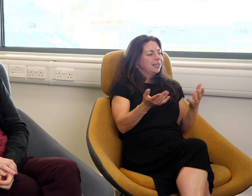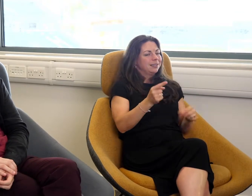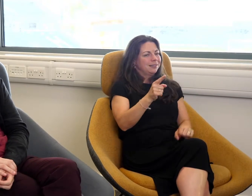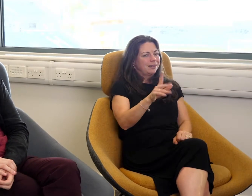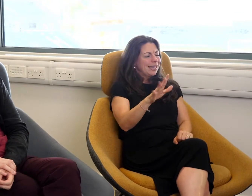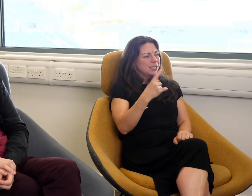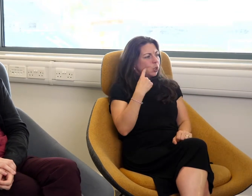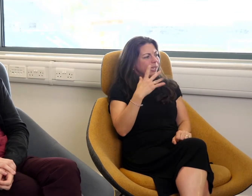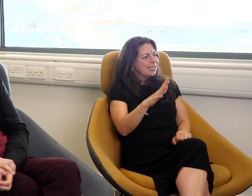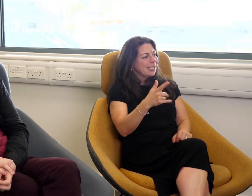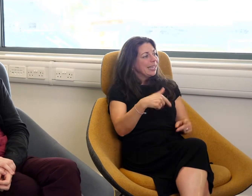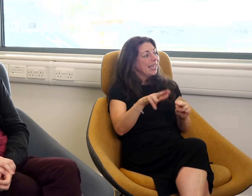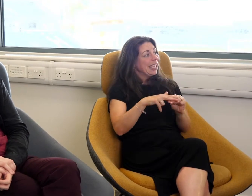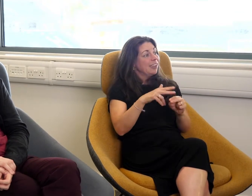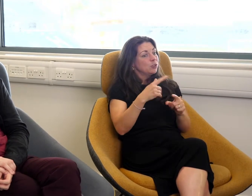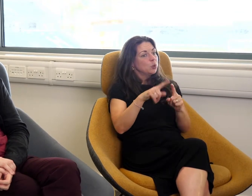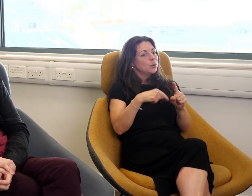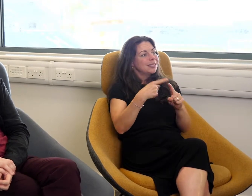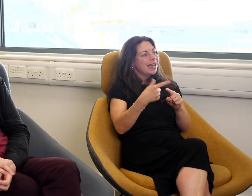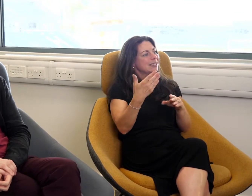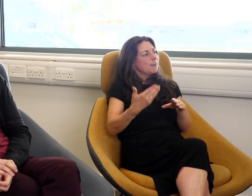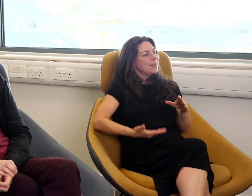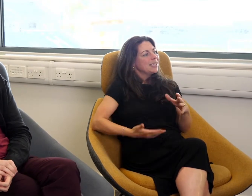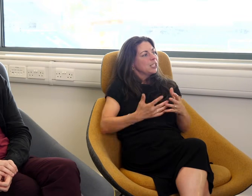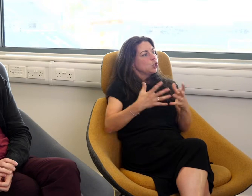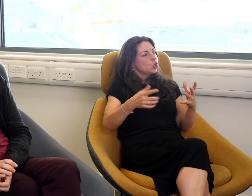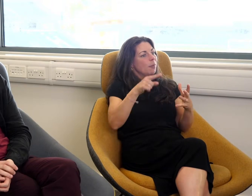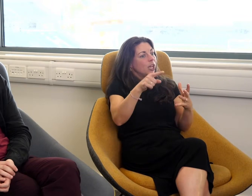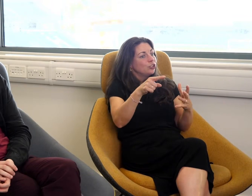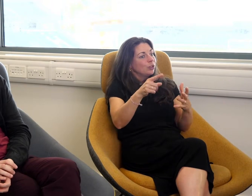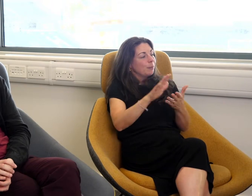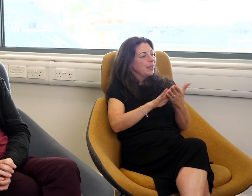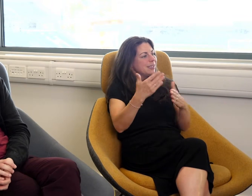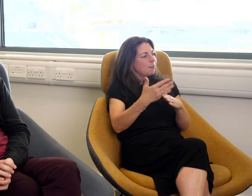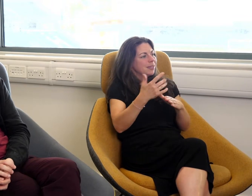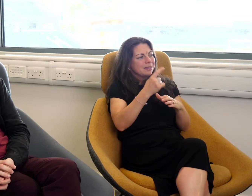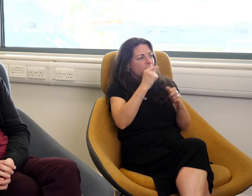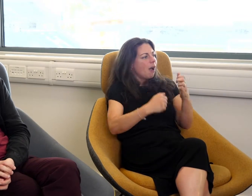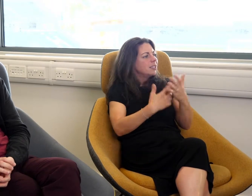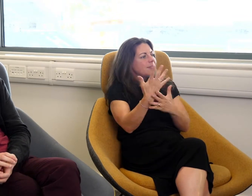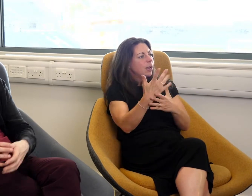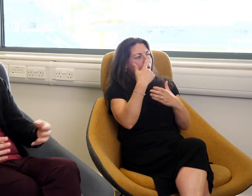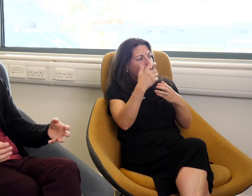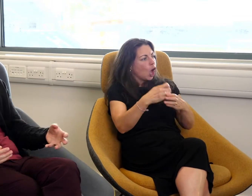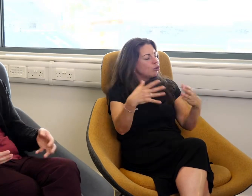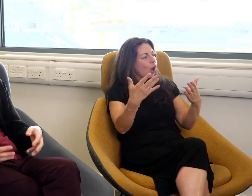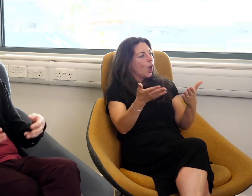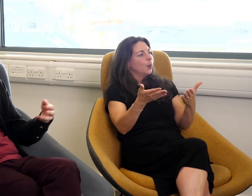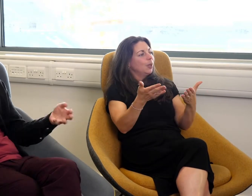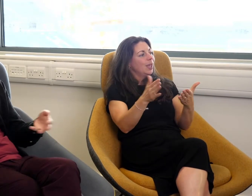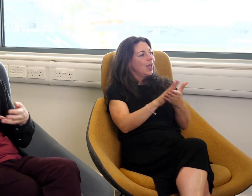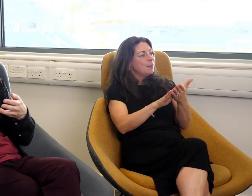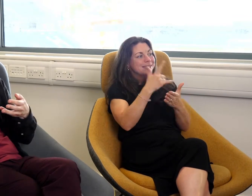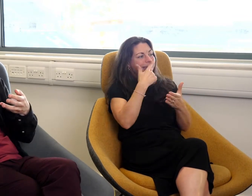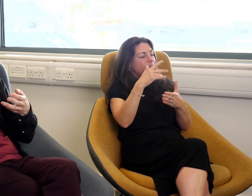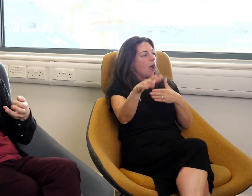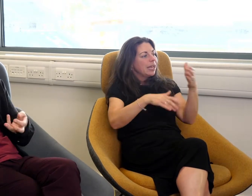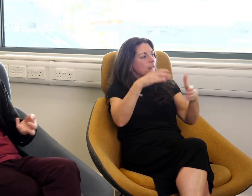much on businesses, well, then you won't get businesses developing. And therefore you won't have the employment that then brings in the income tax.